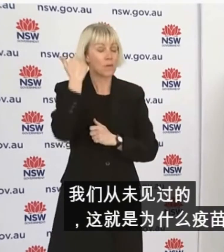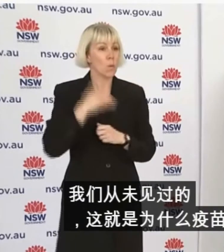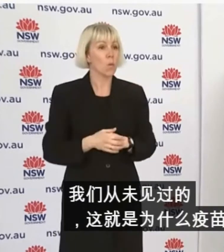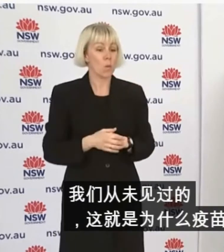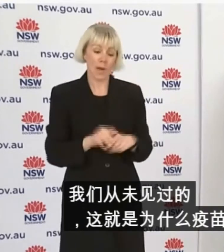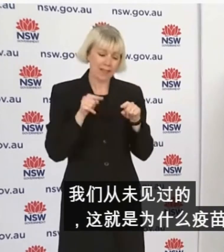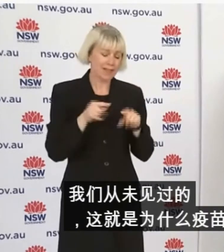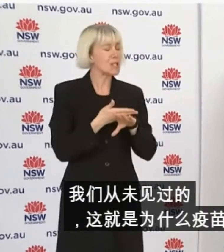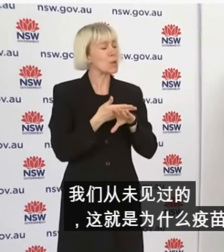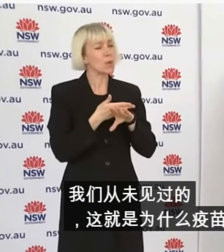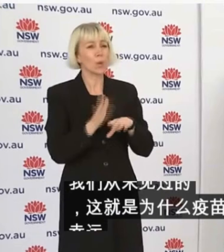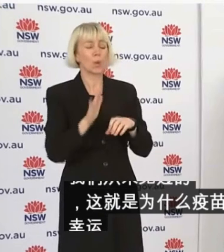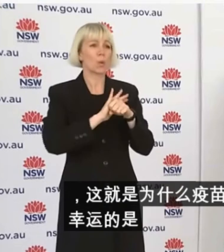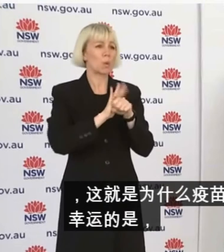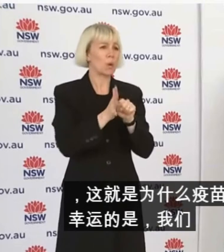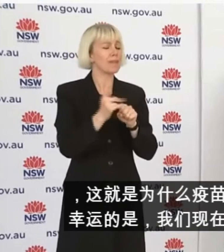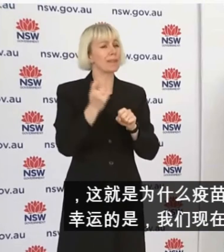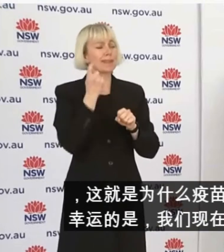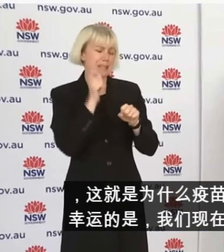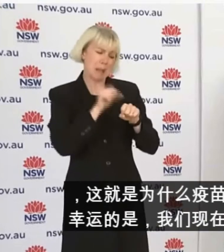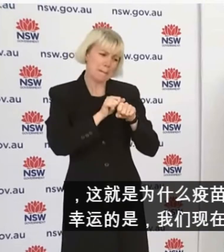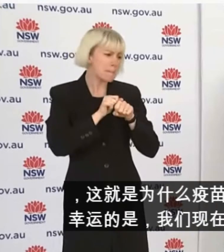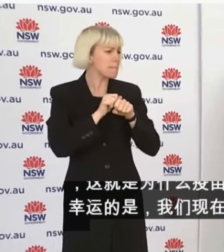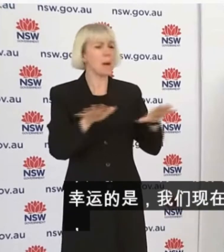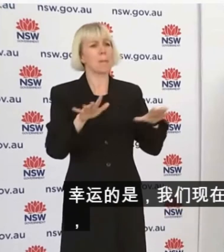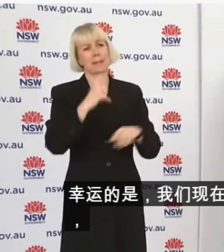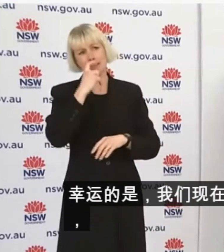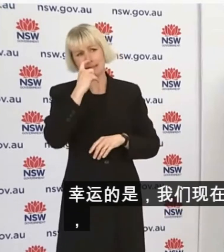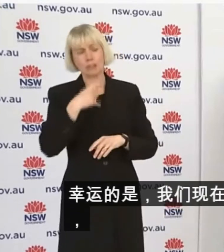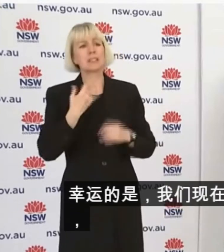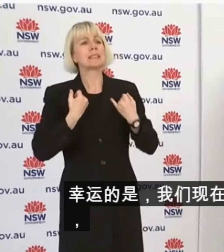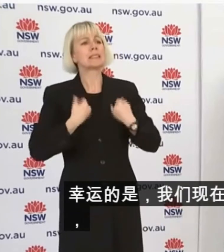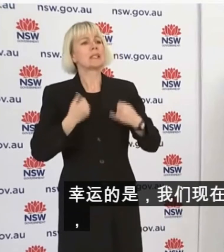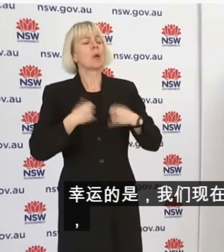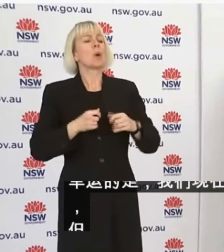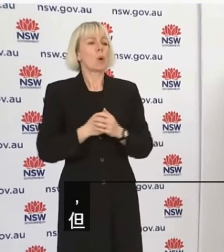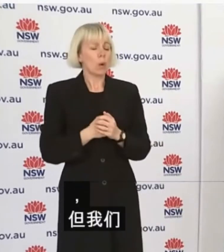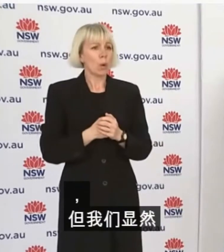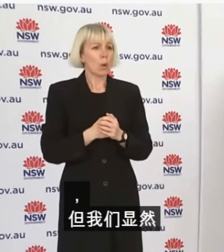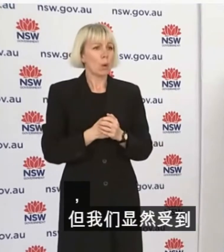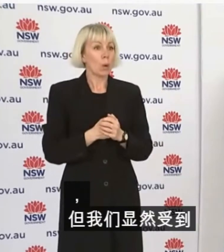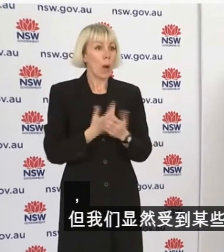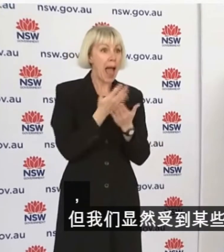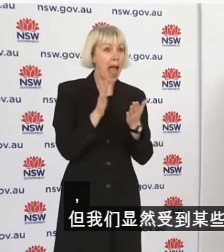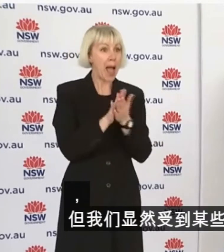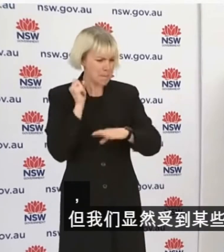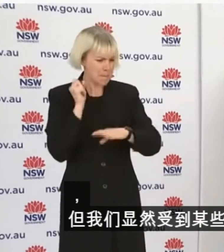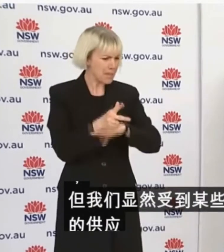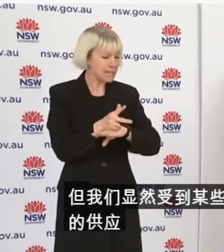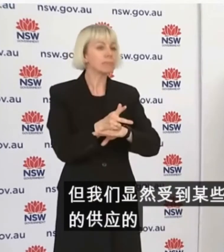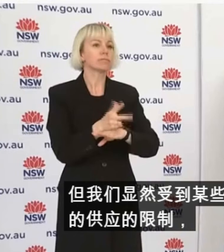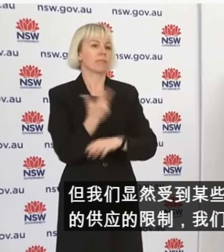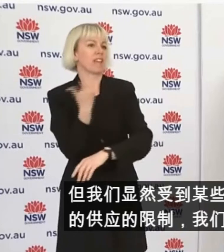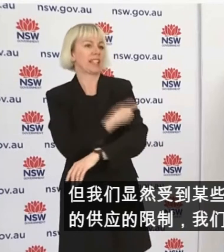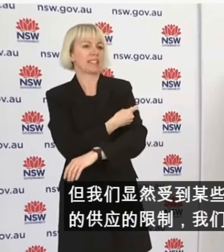the vaccine is our key tool. Fortunately, we do have that tool now available in Australia, but we are constrained with some types of